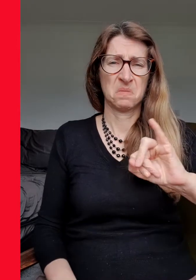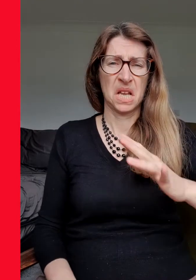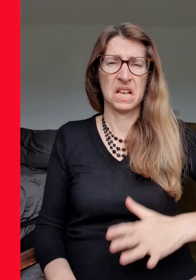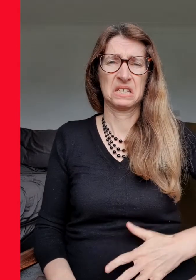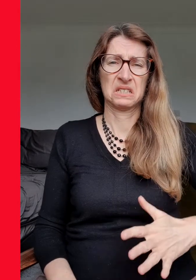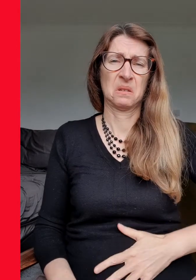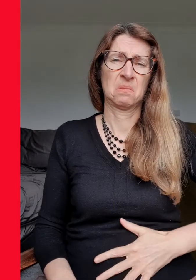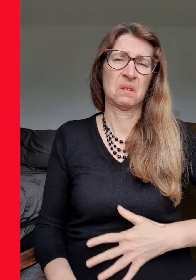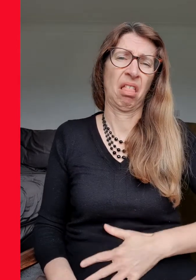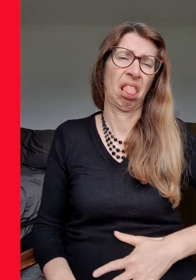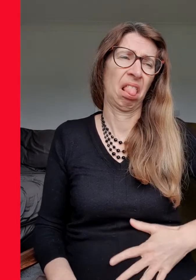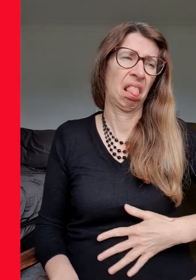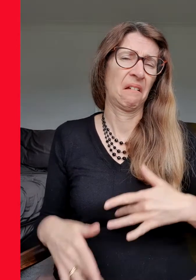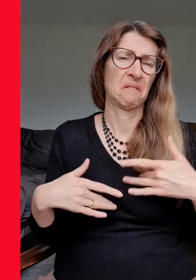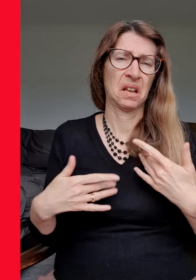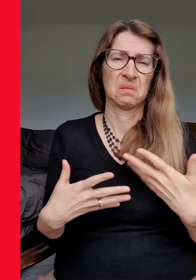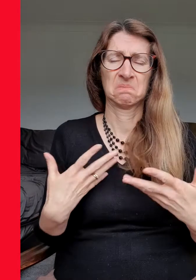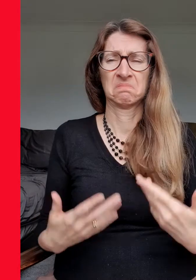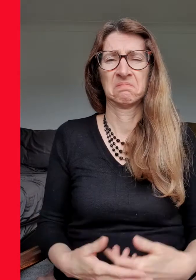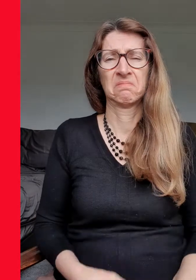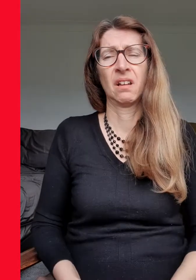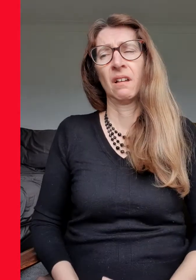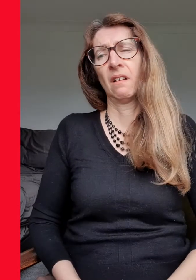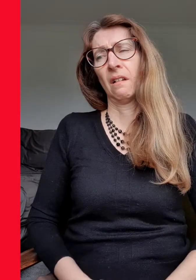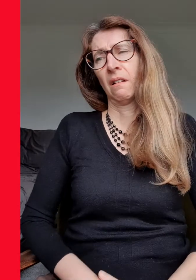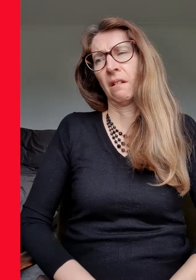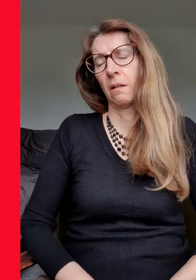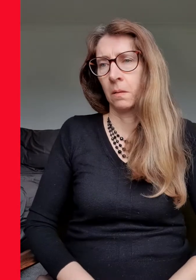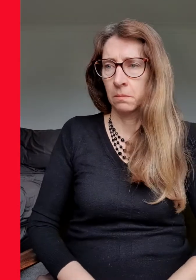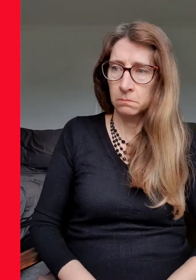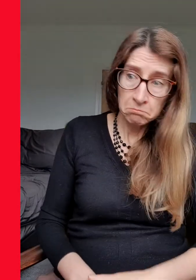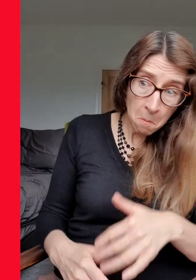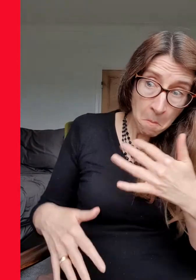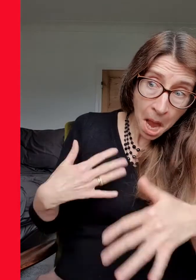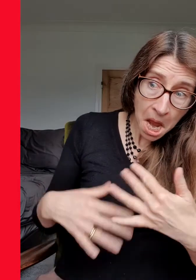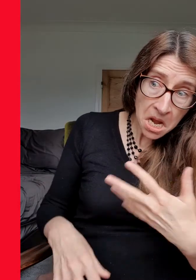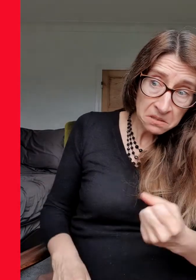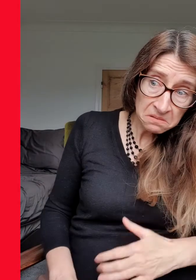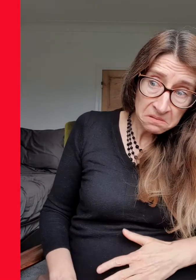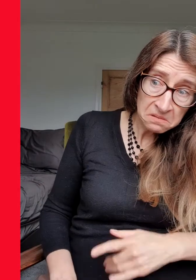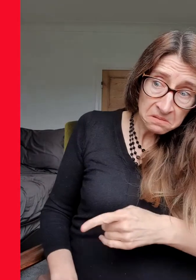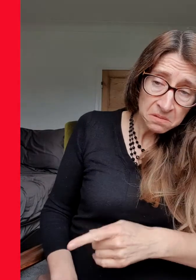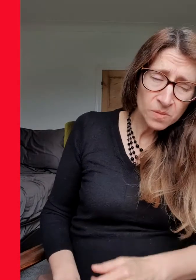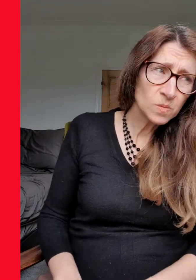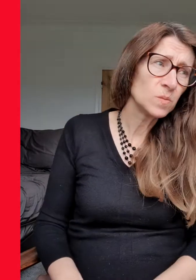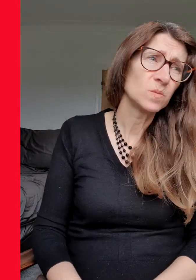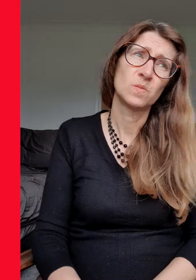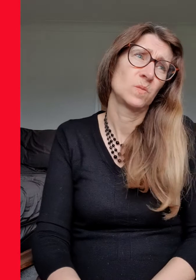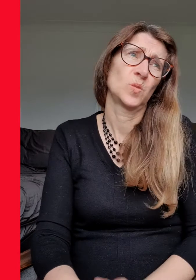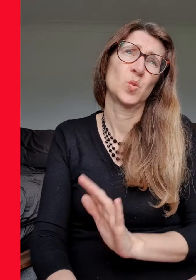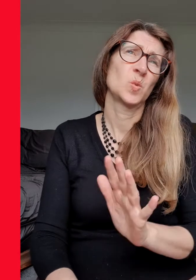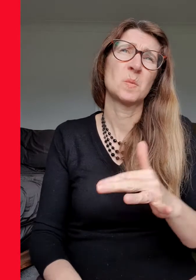my tummy," said JoJo. "Like a pain?" asked Grandpa.